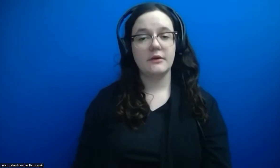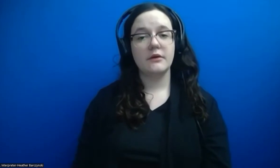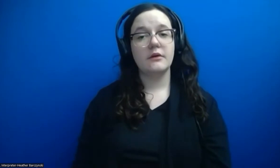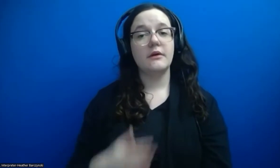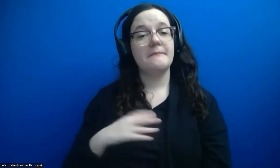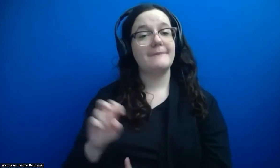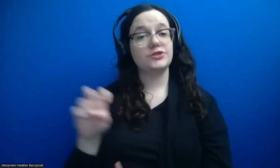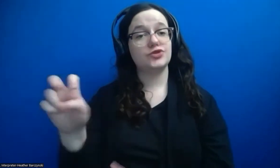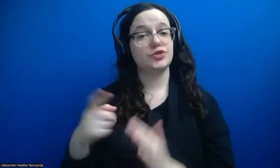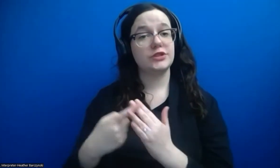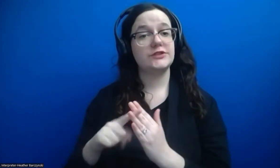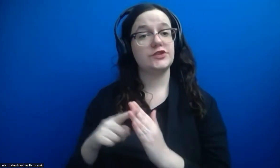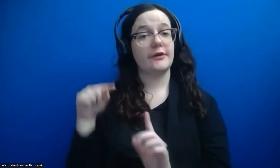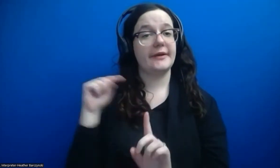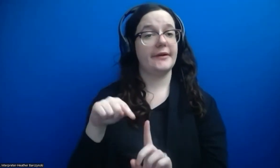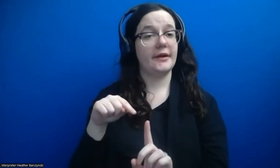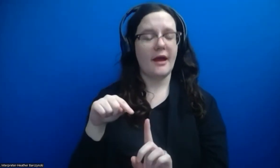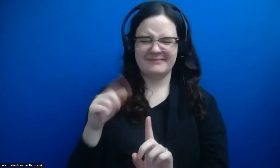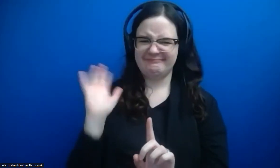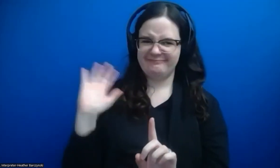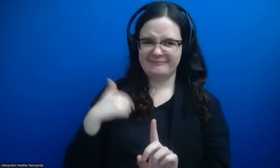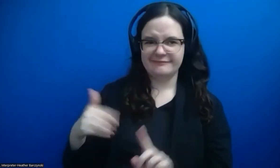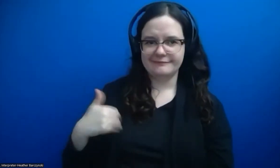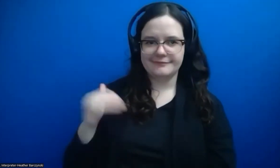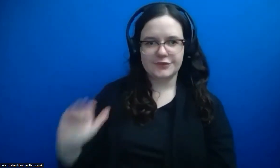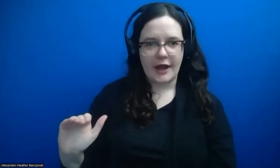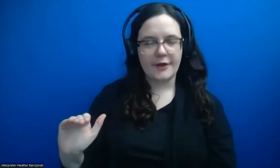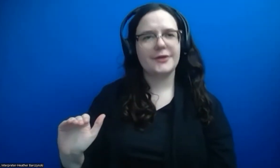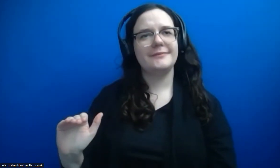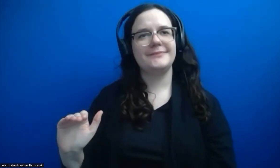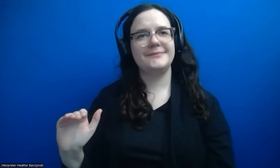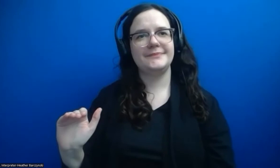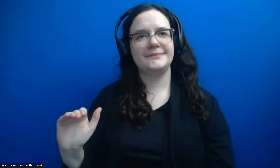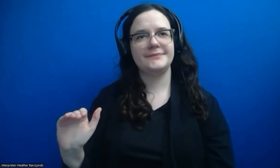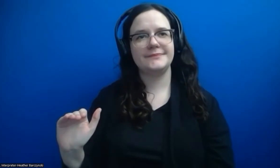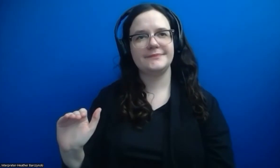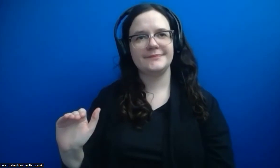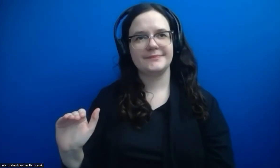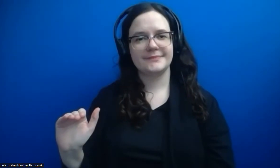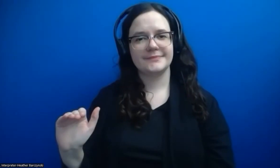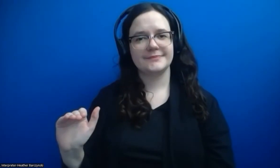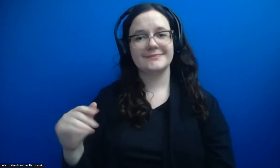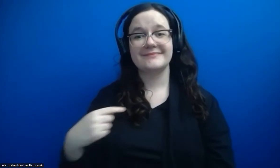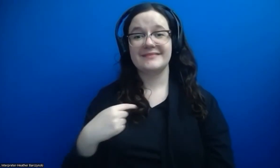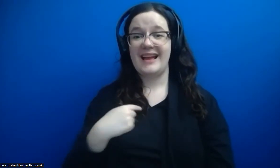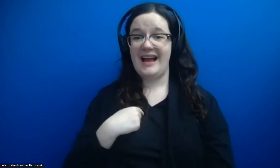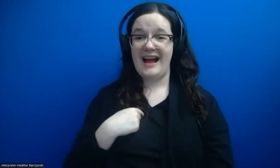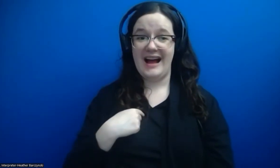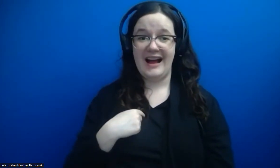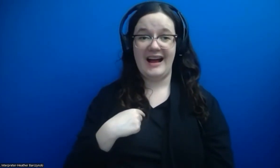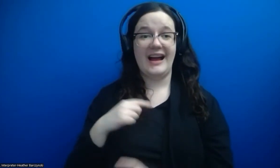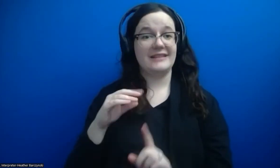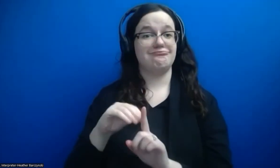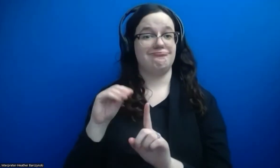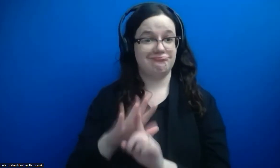journey started when I was a child and I was exposed from my parents and my